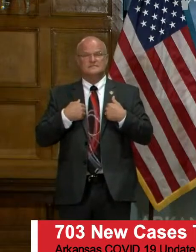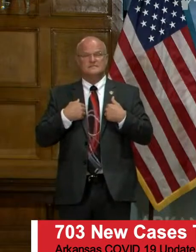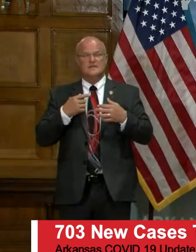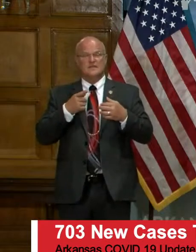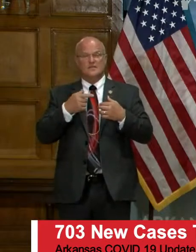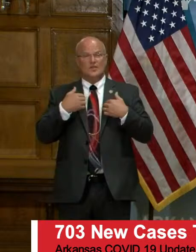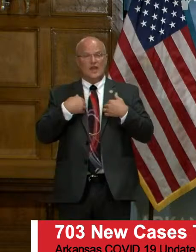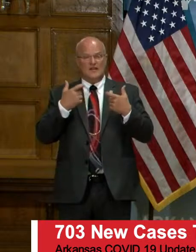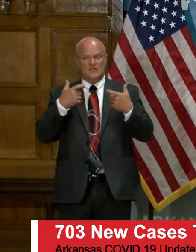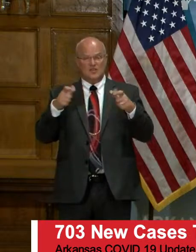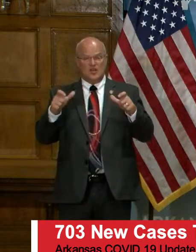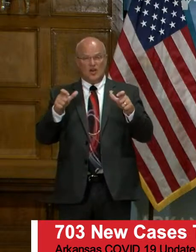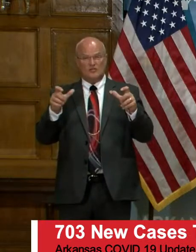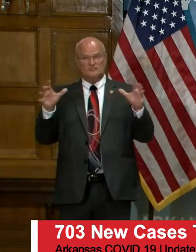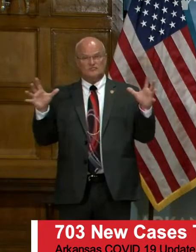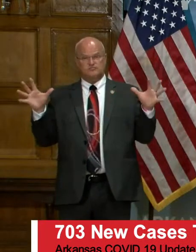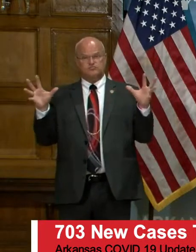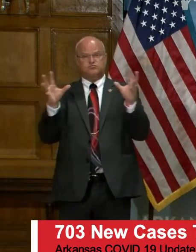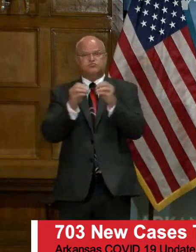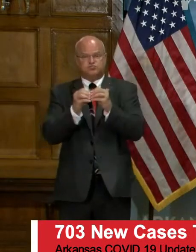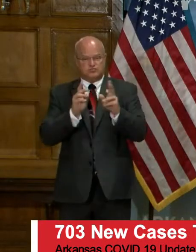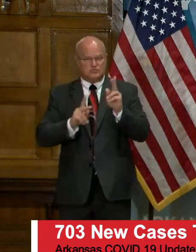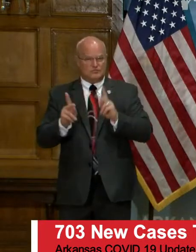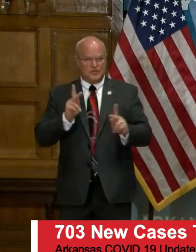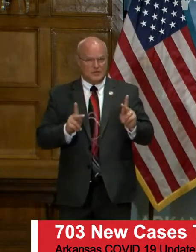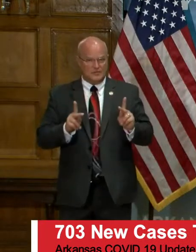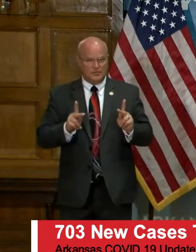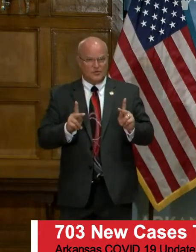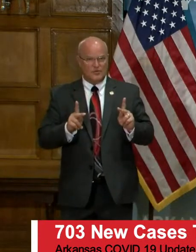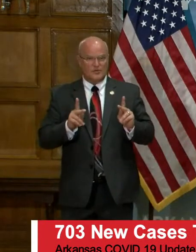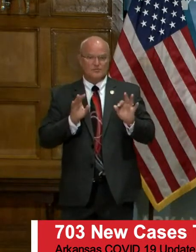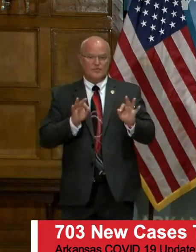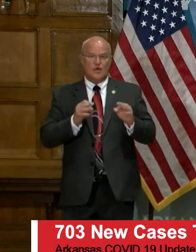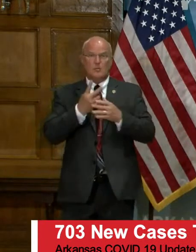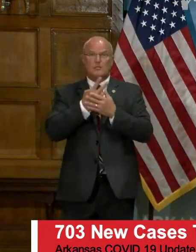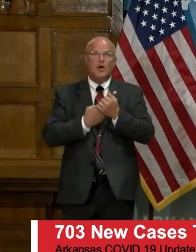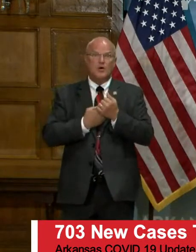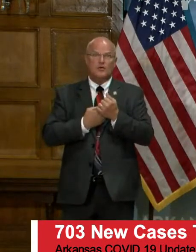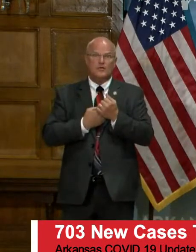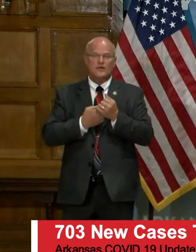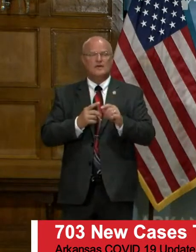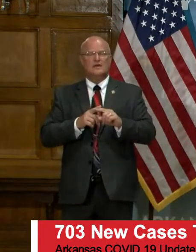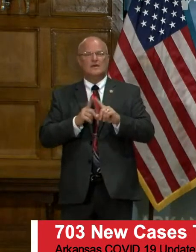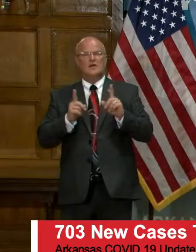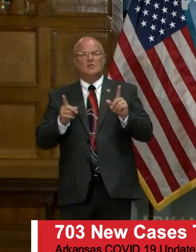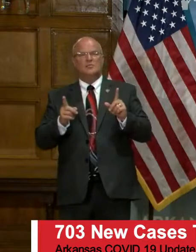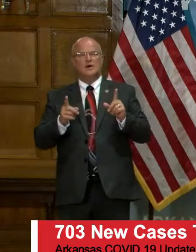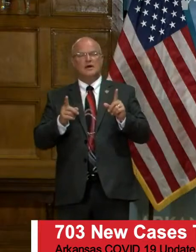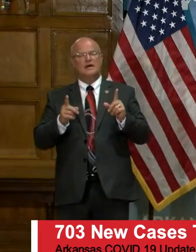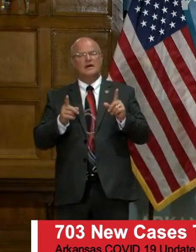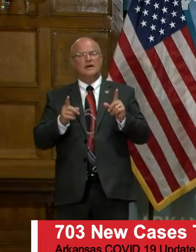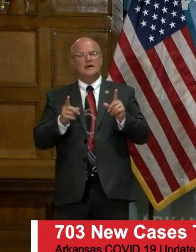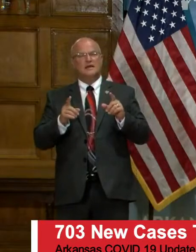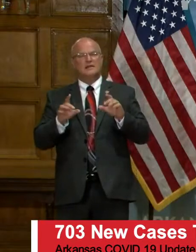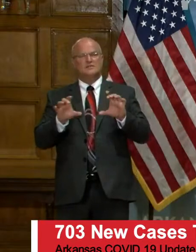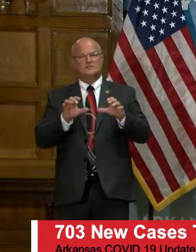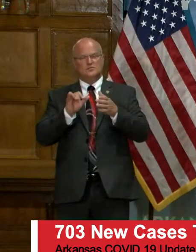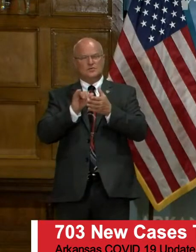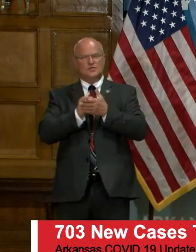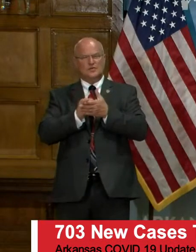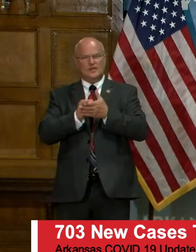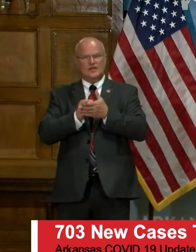if you have a larger gathering, you ideally would do both, but at a minimum, you would